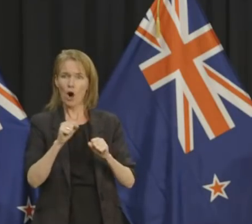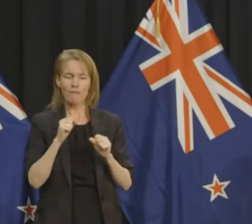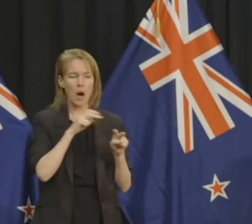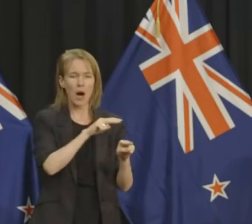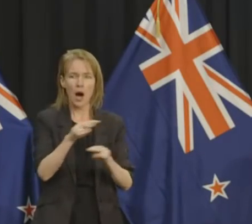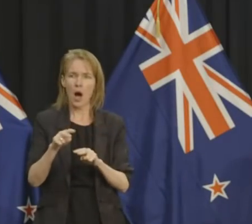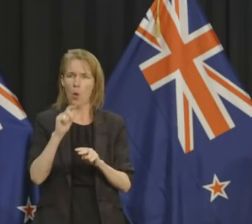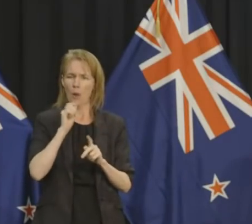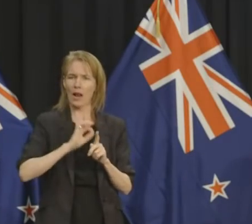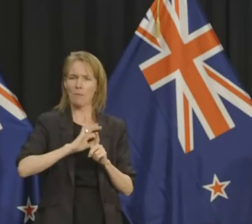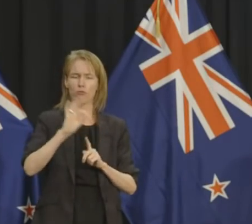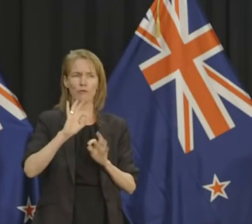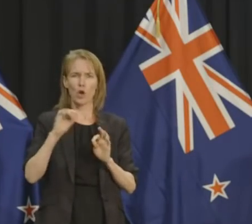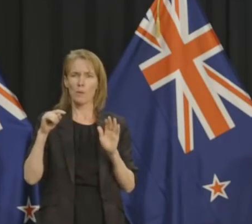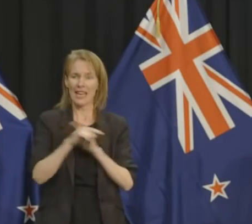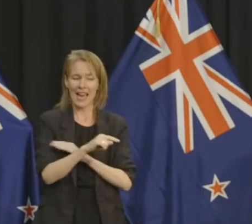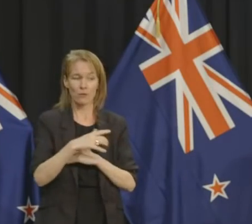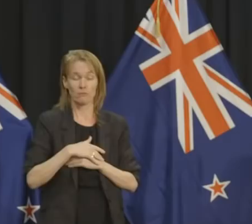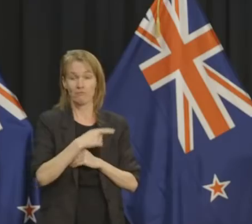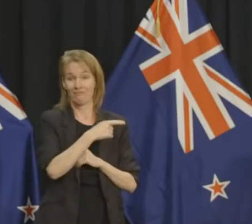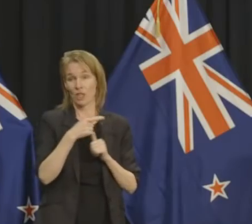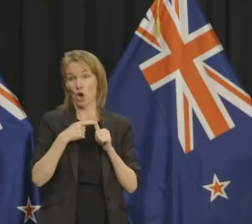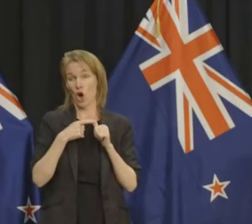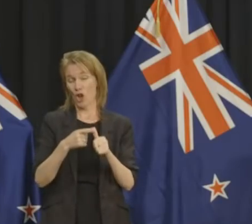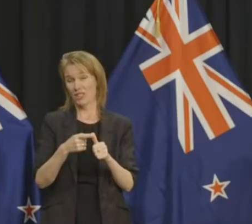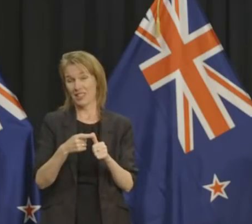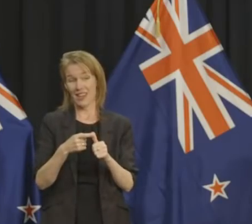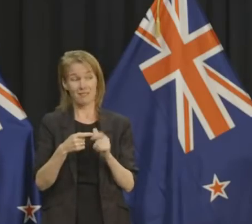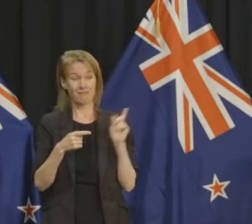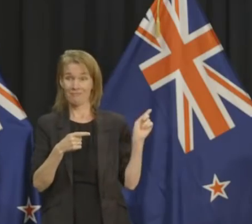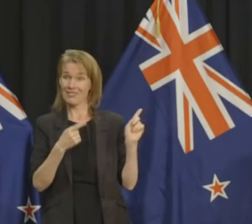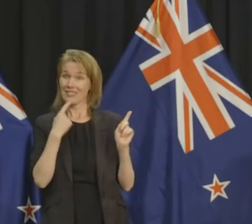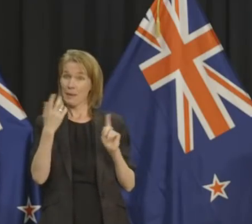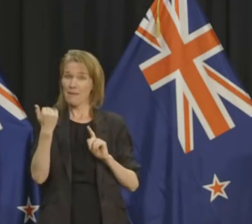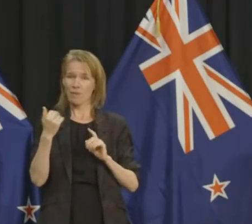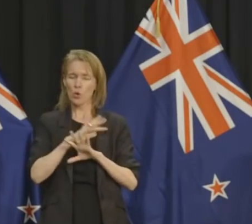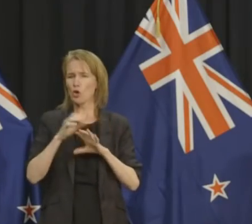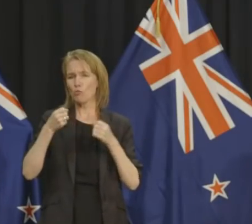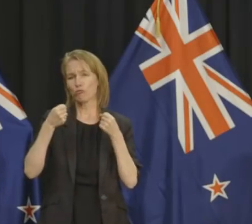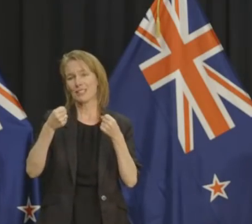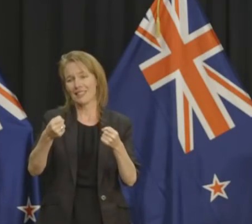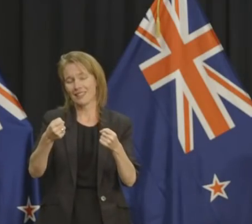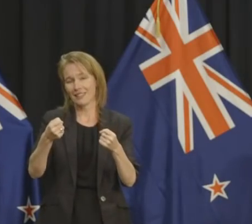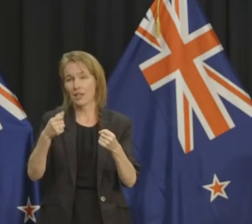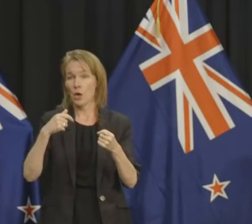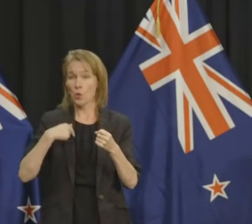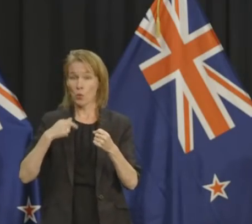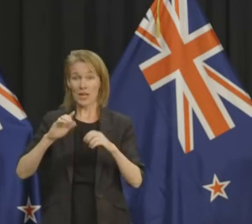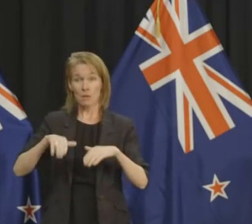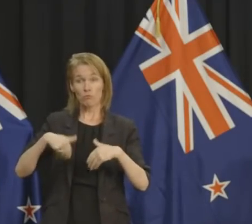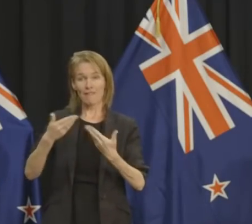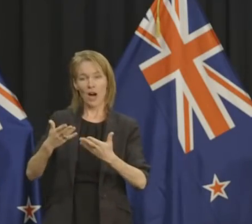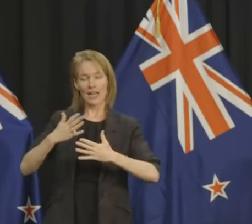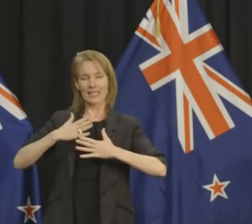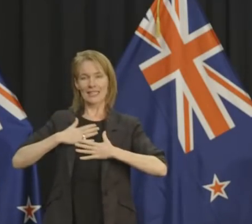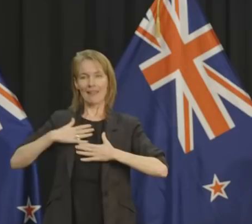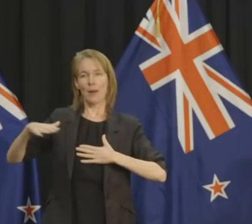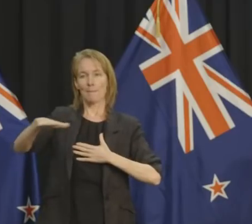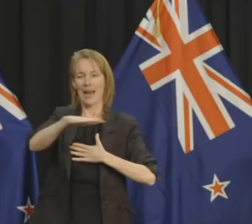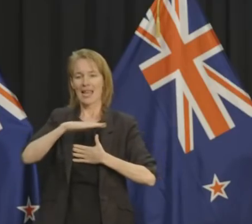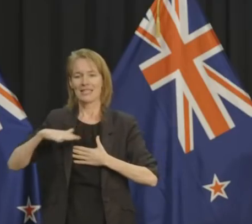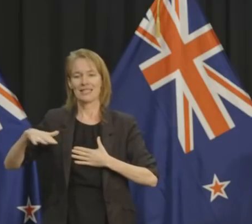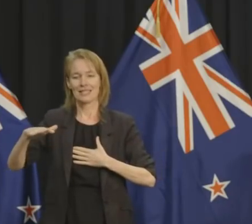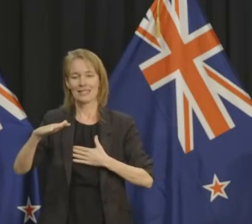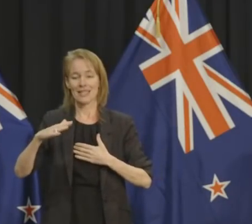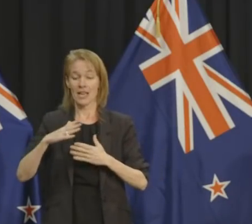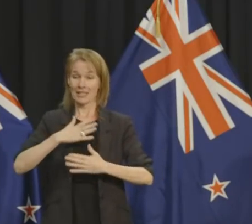are coming back to New Zealand. Our team of 5 million is bending over backwards to provide them with a safe passage back into the country that keeps them